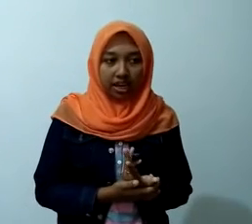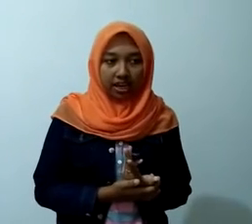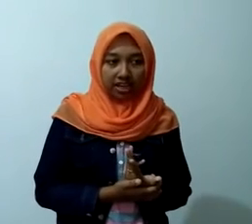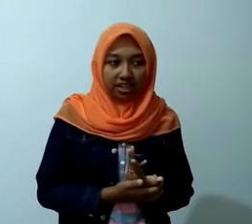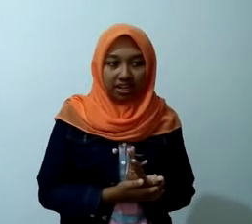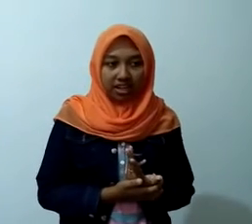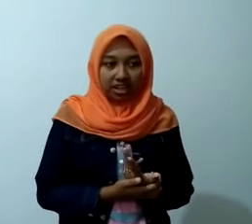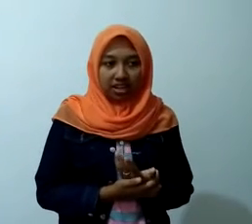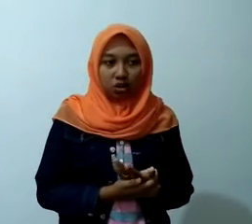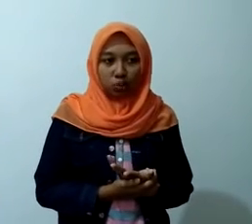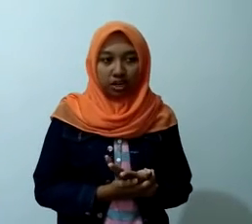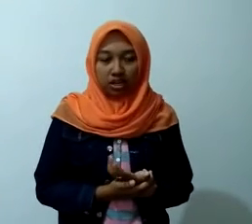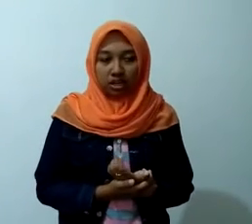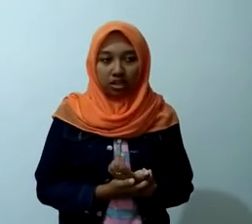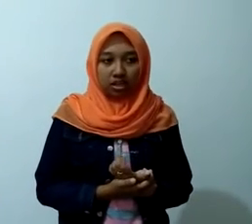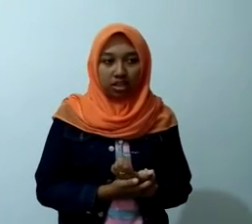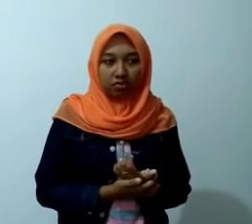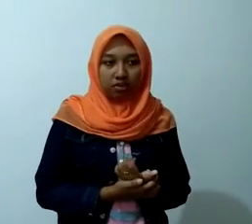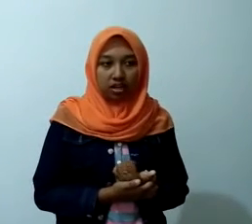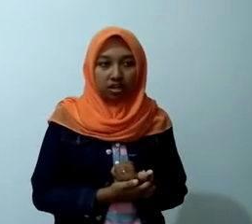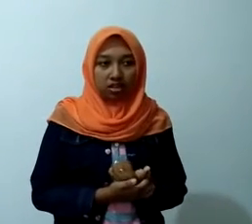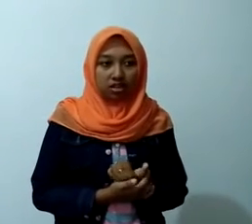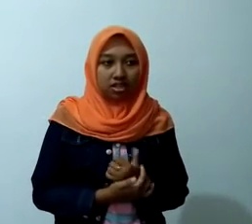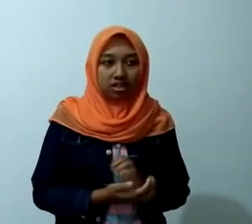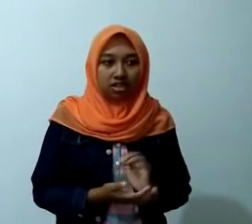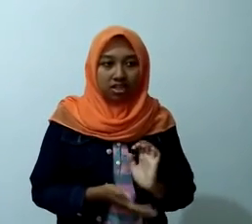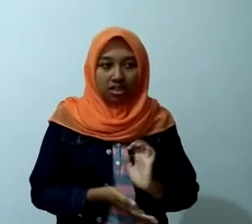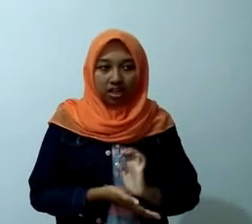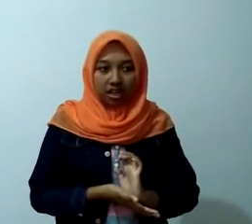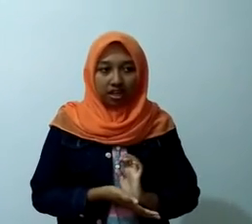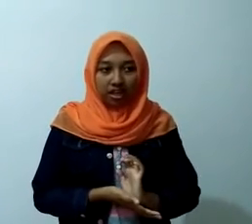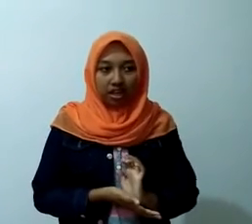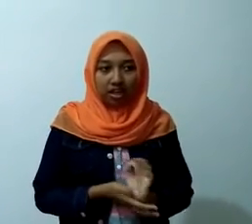information and document. In the event,